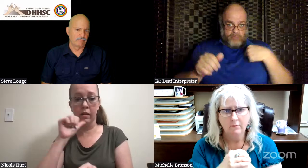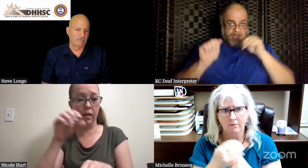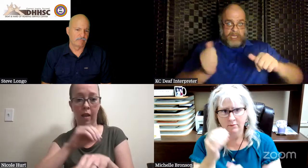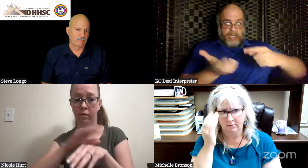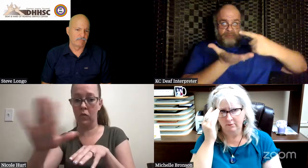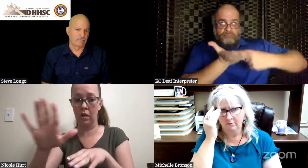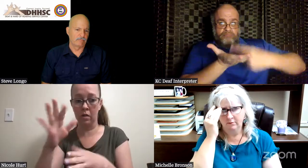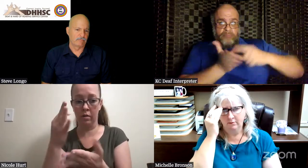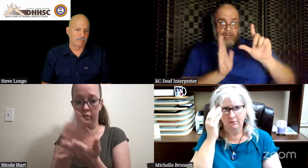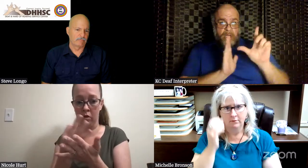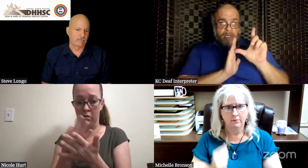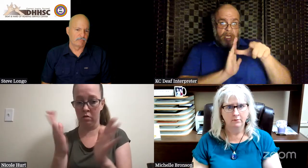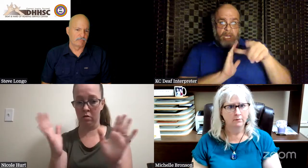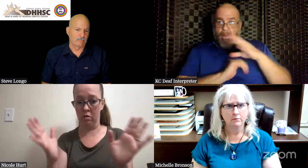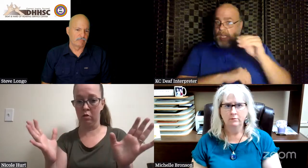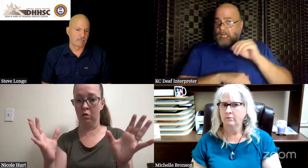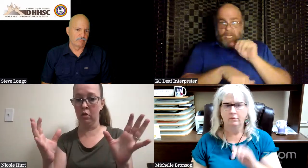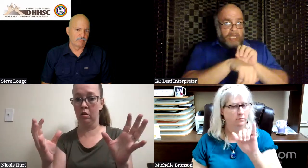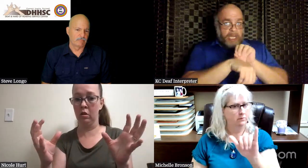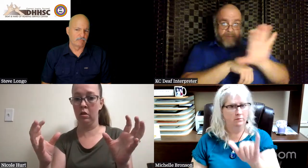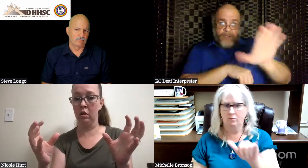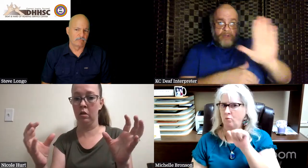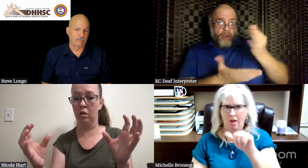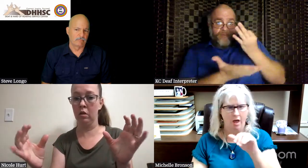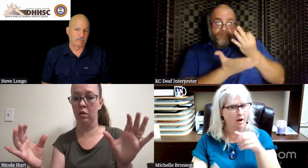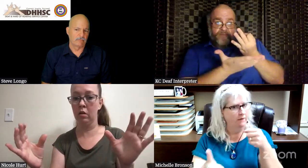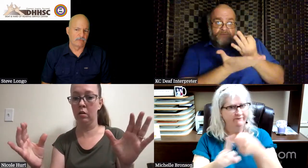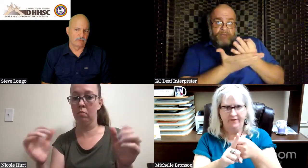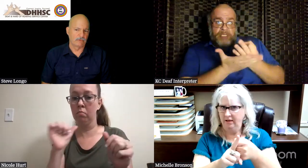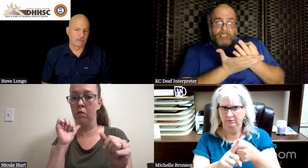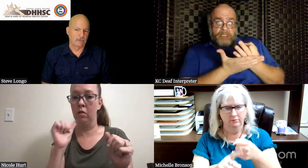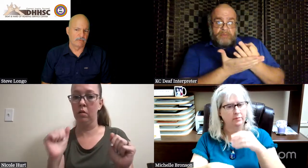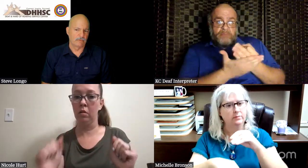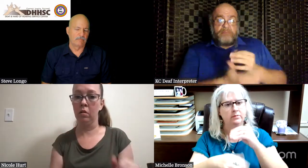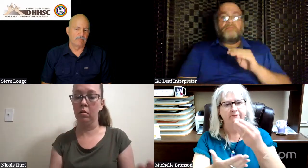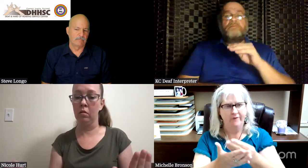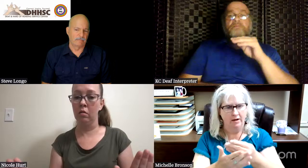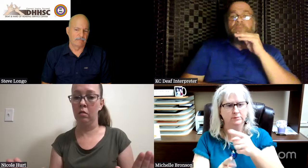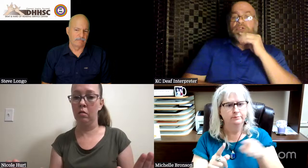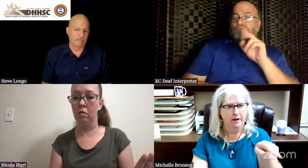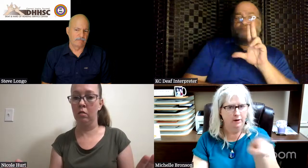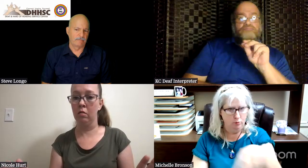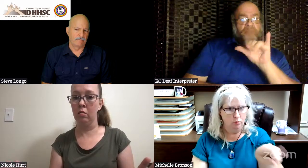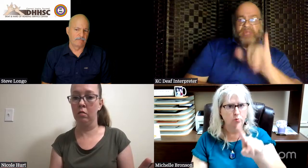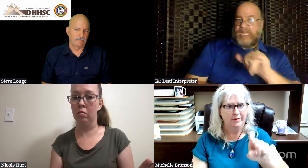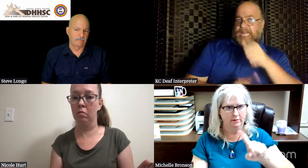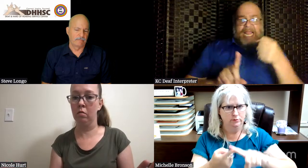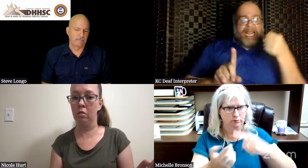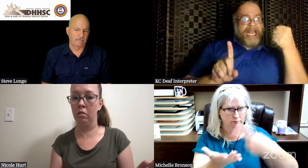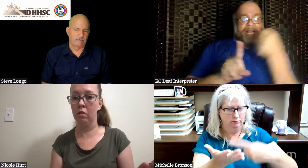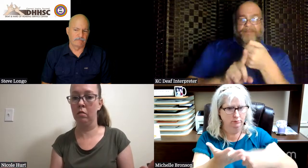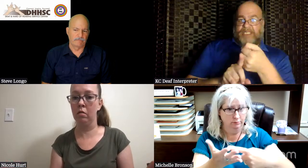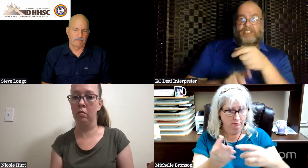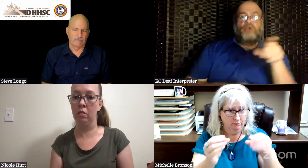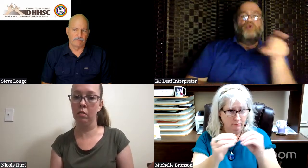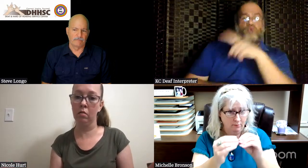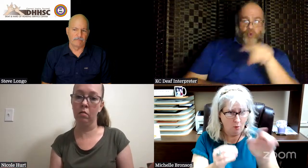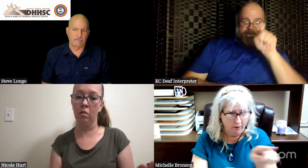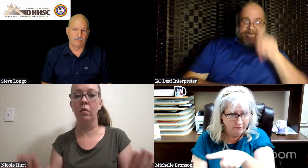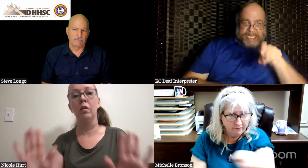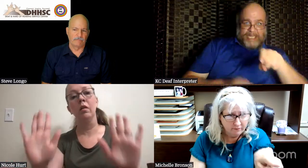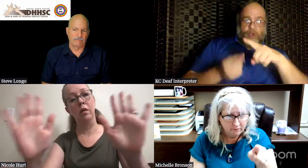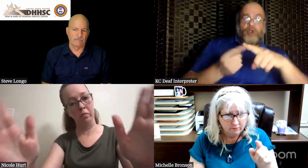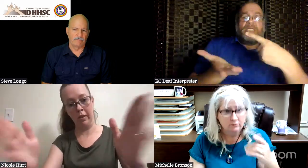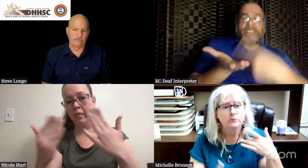Want to make sure that we feel comfortable with the discussion and that it is not going to negatively affect your